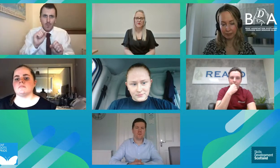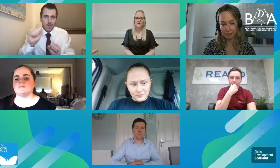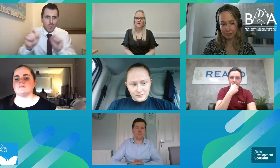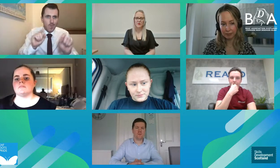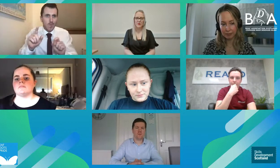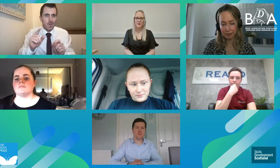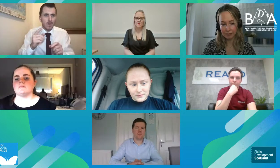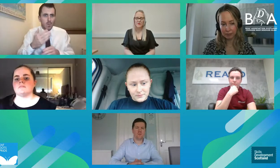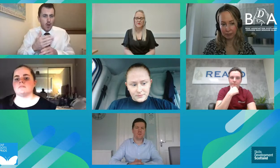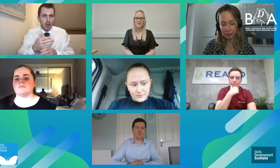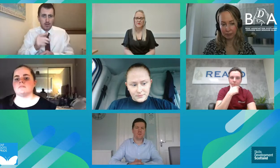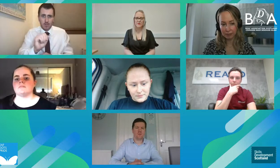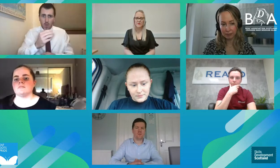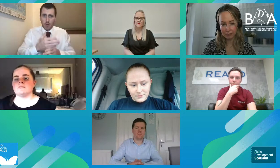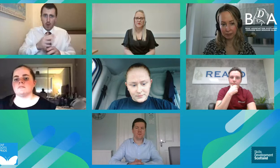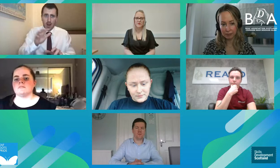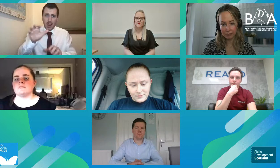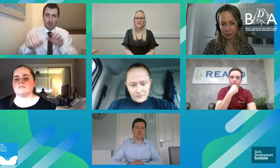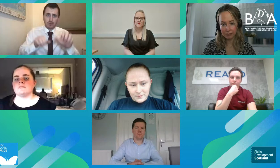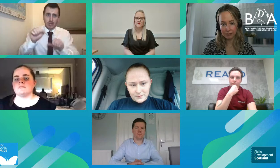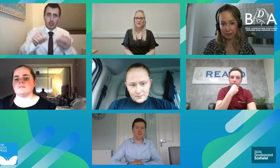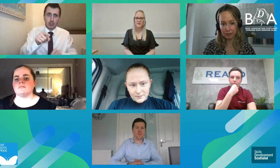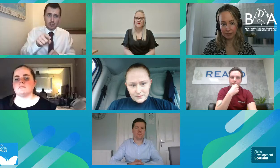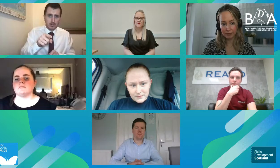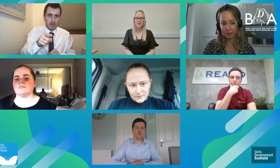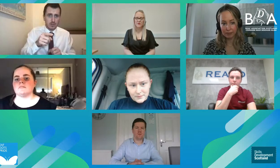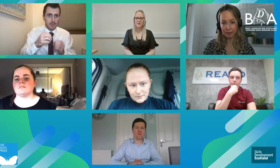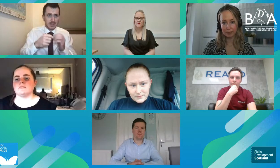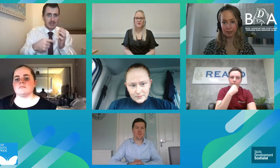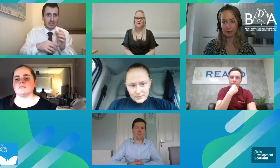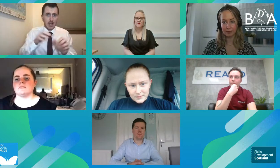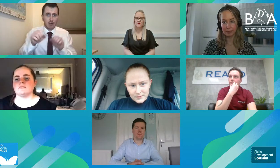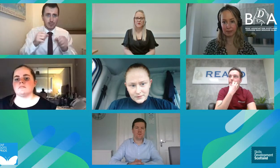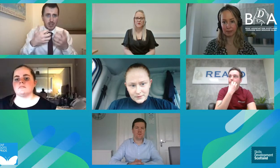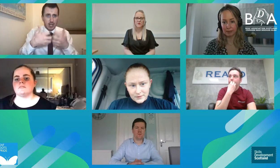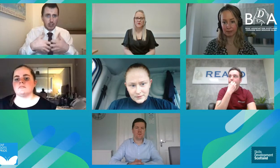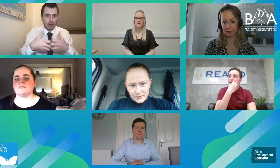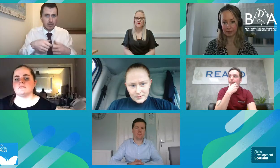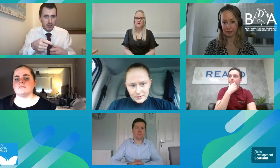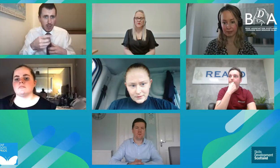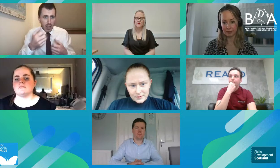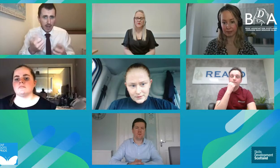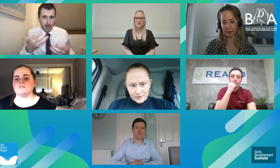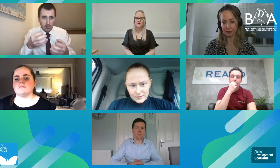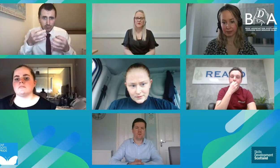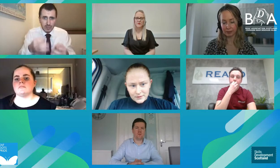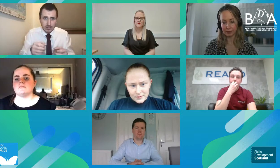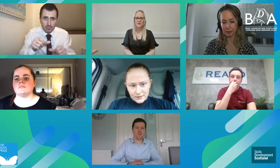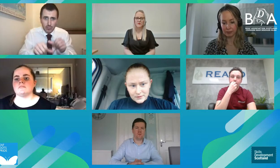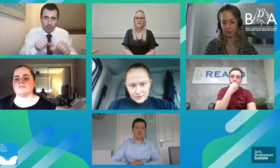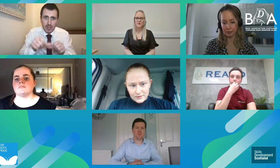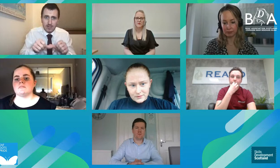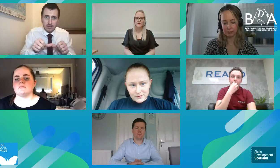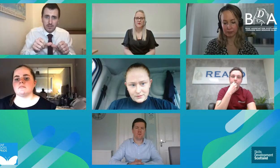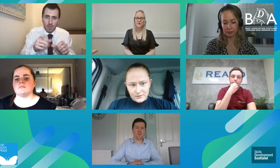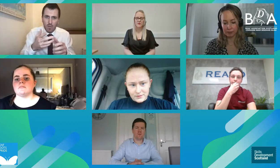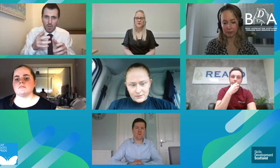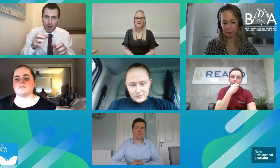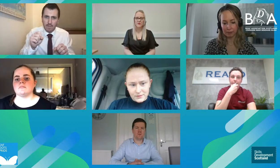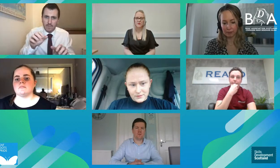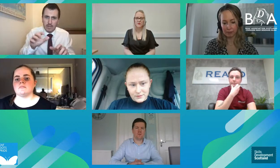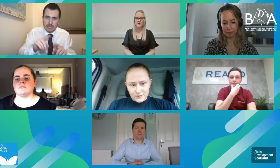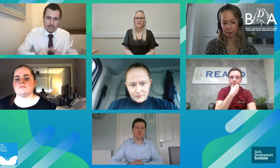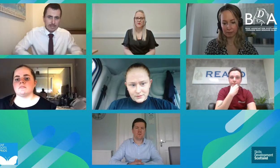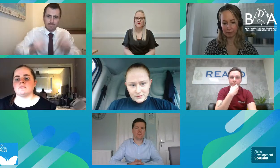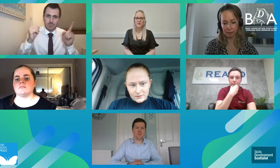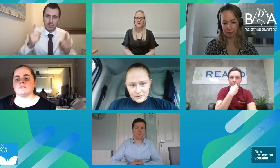So is there anything similar in terms of your environment, your workplace, where you have to